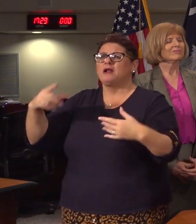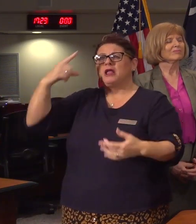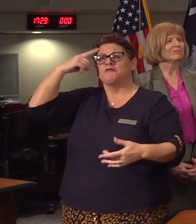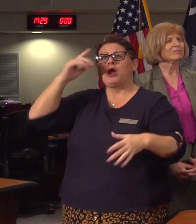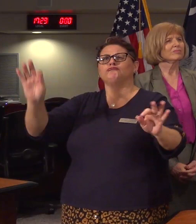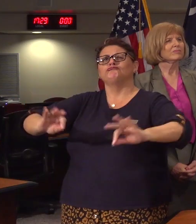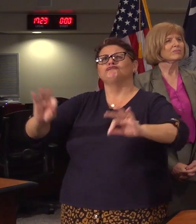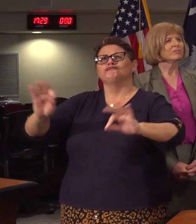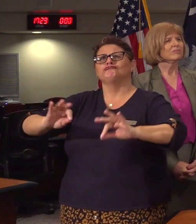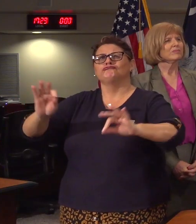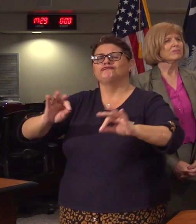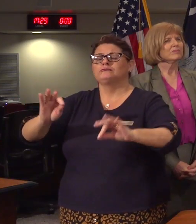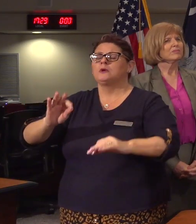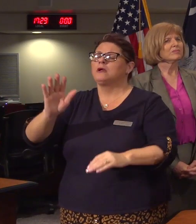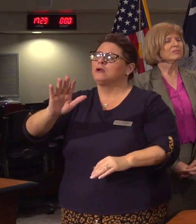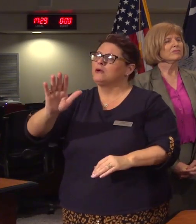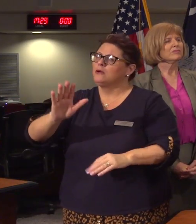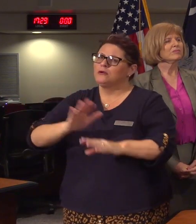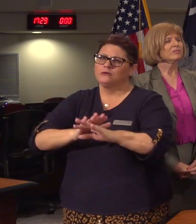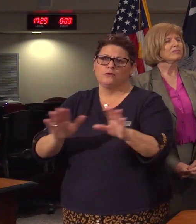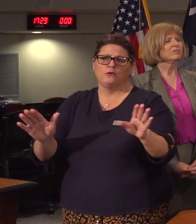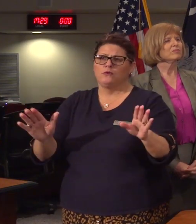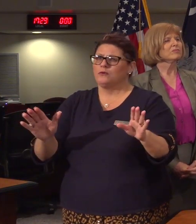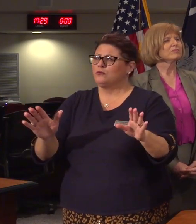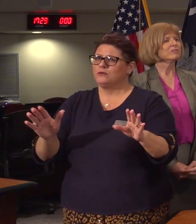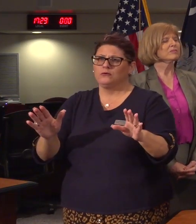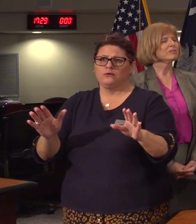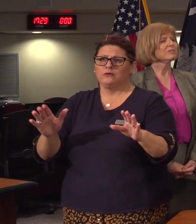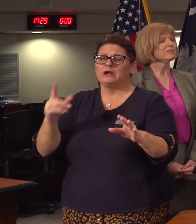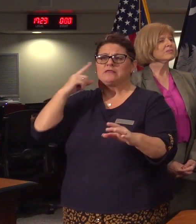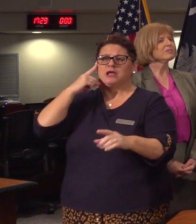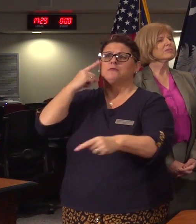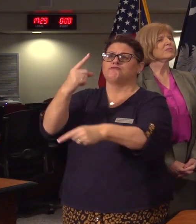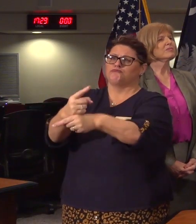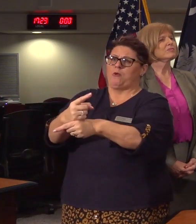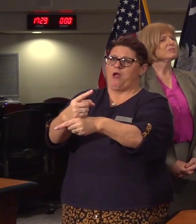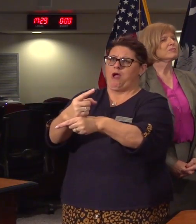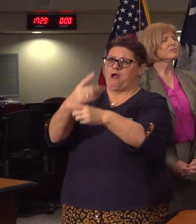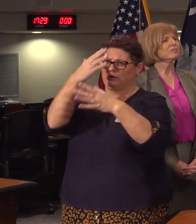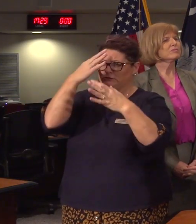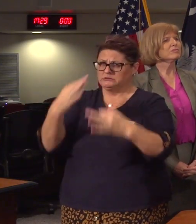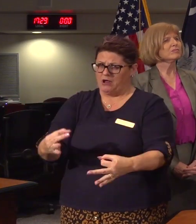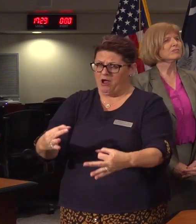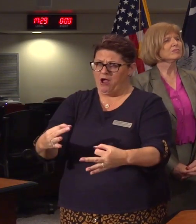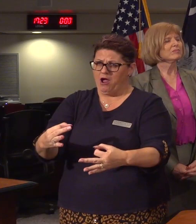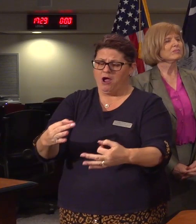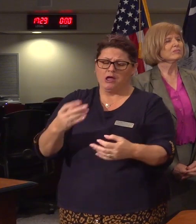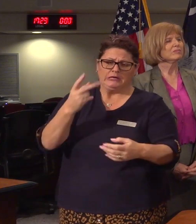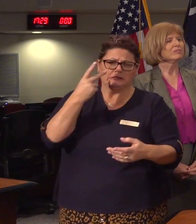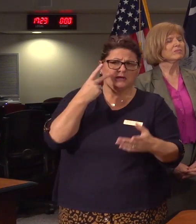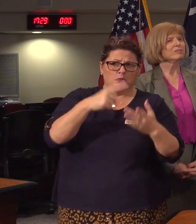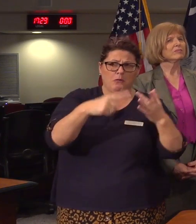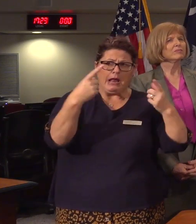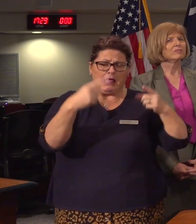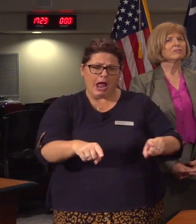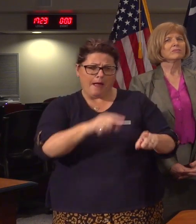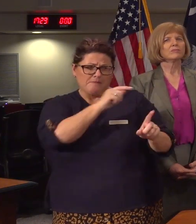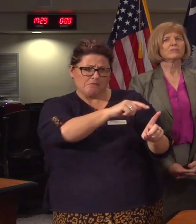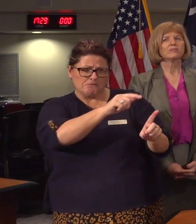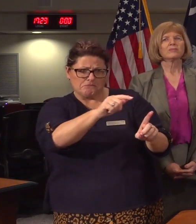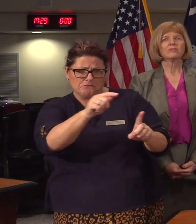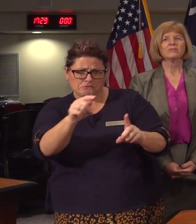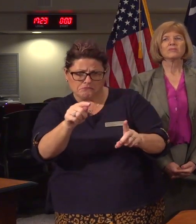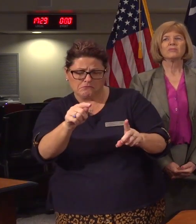lightly. Waiting to make decisions until the correct time, combined with other social distancing